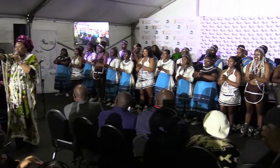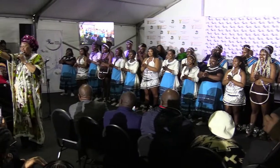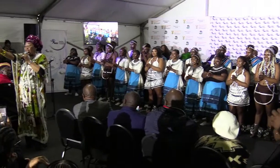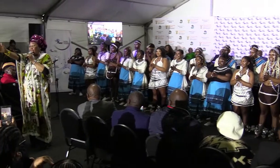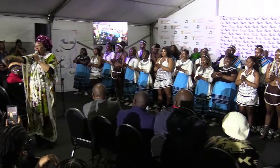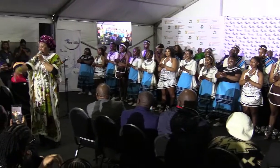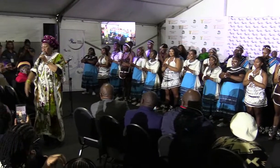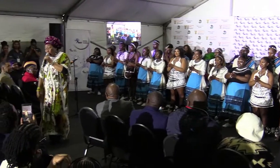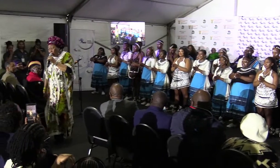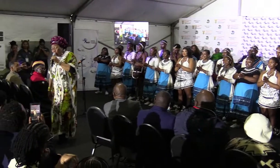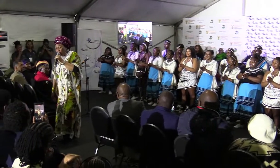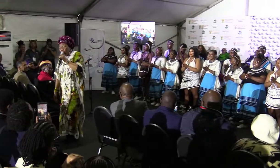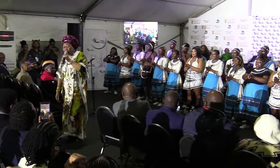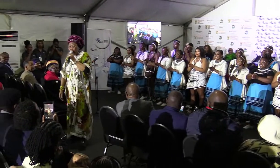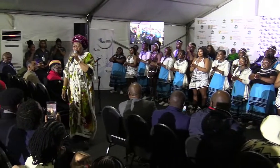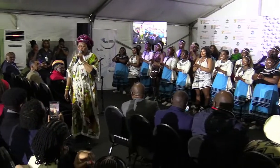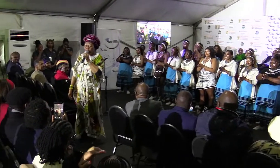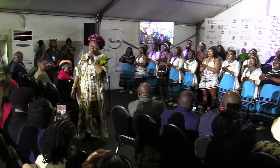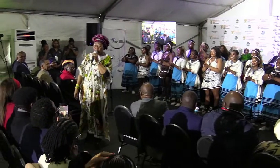siqonde phambili